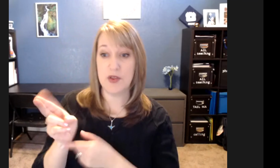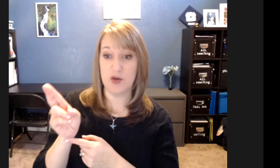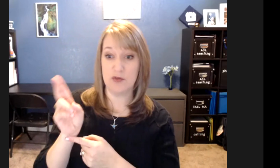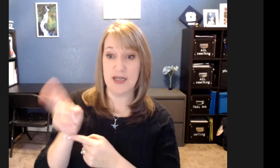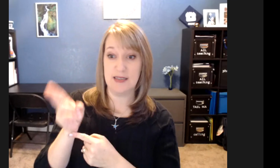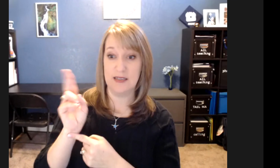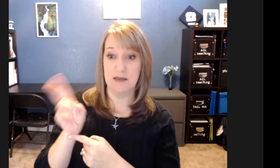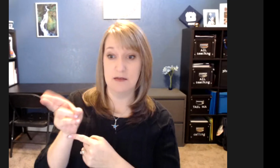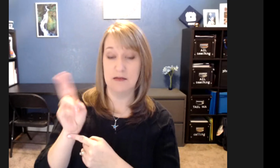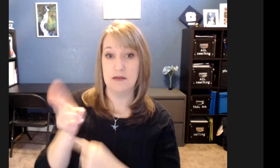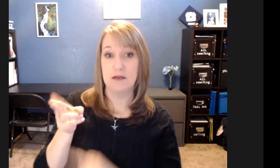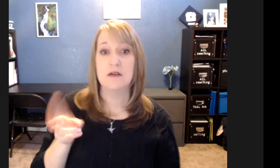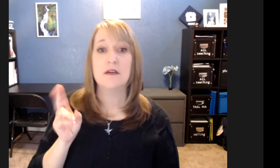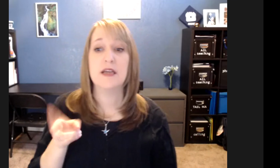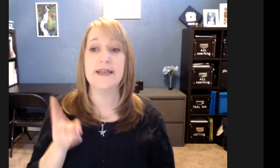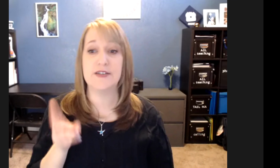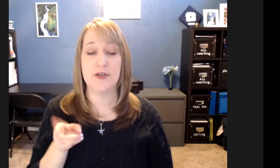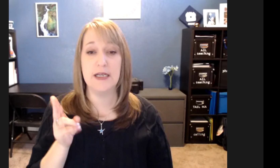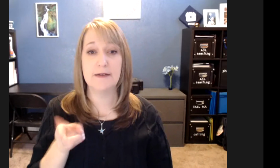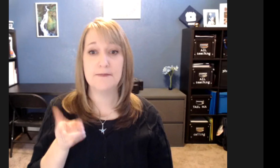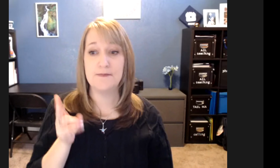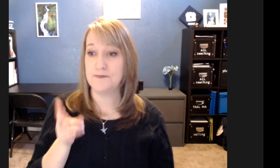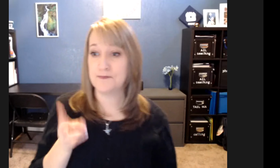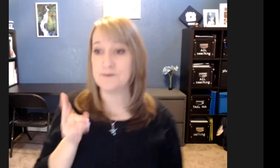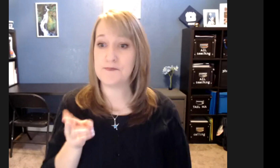your wrist. History.